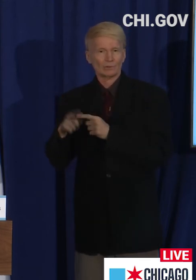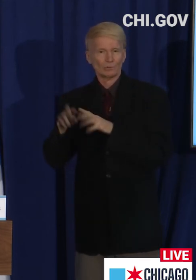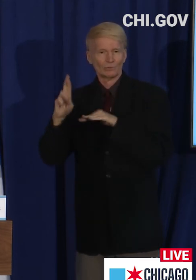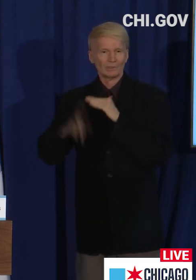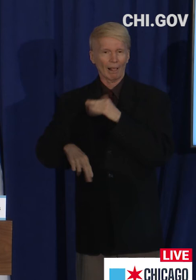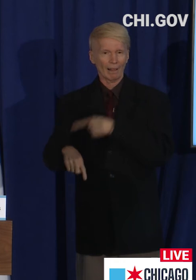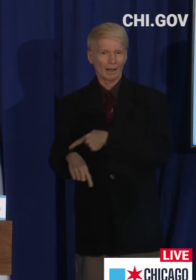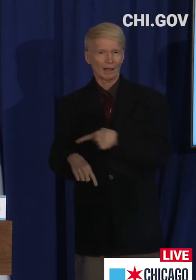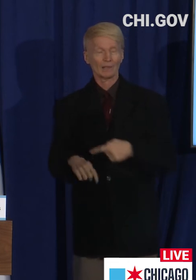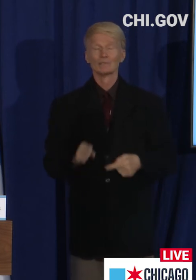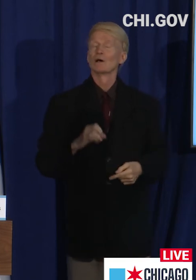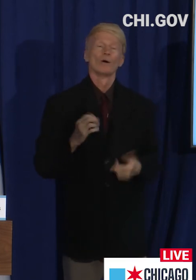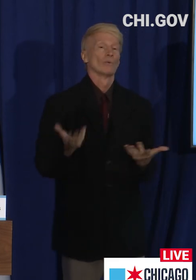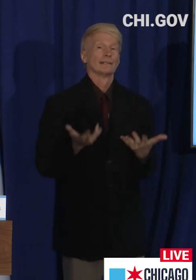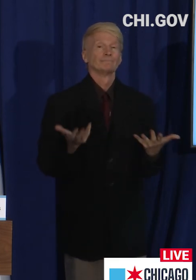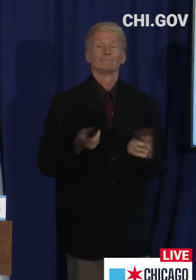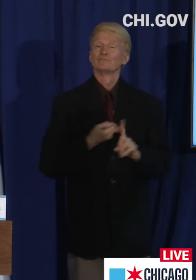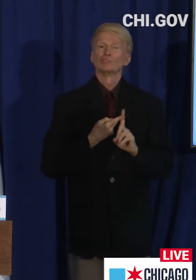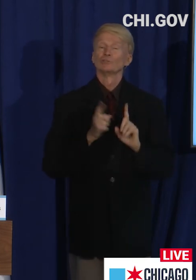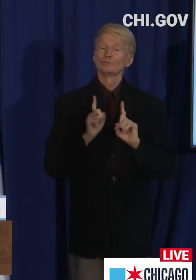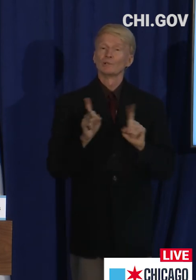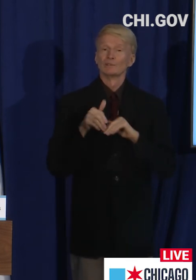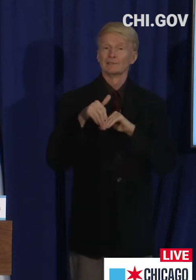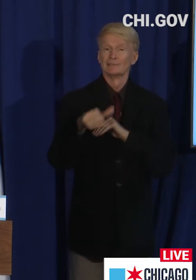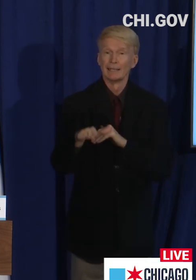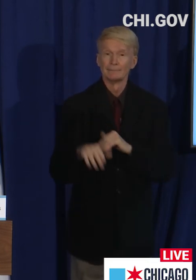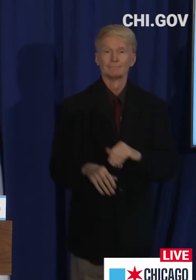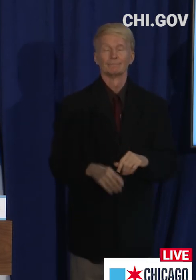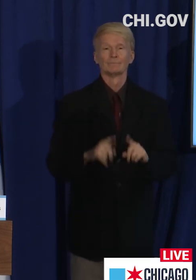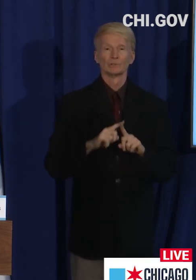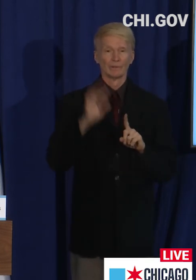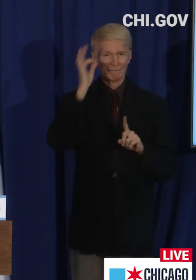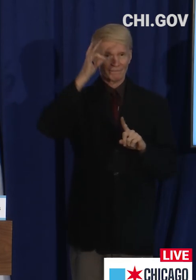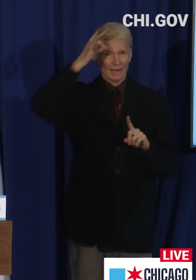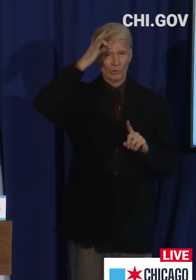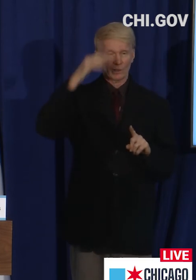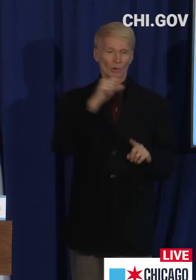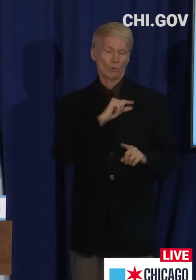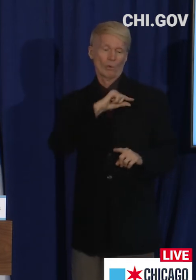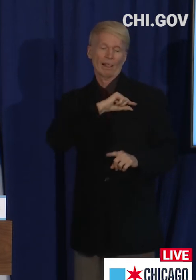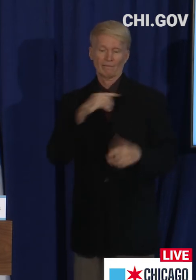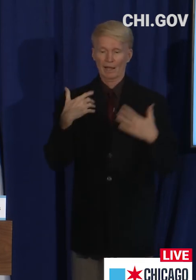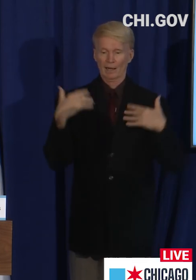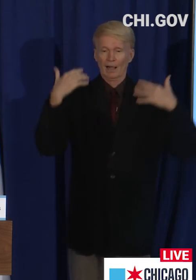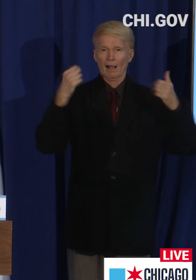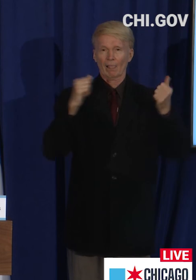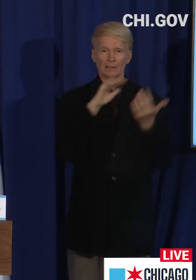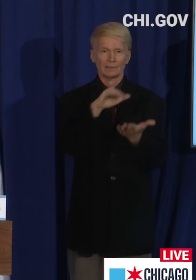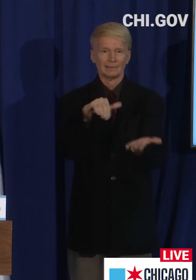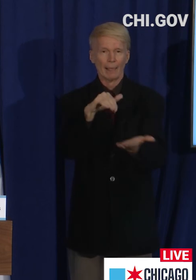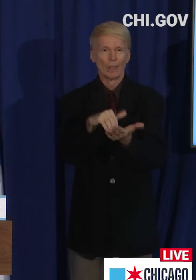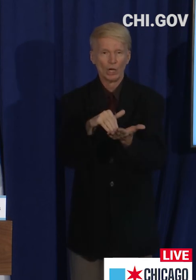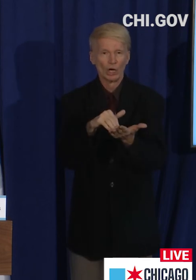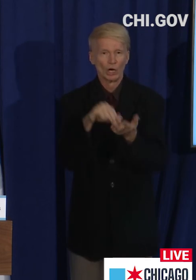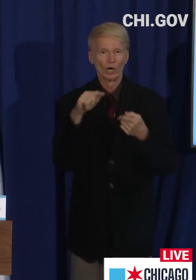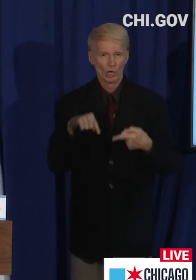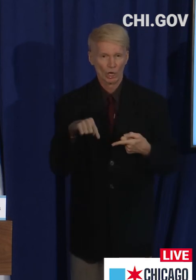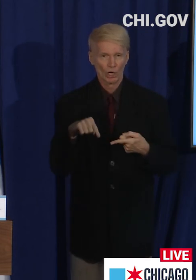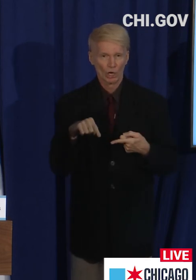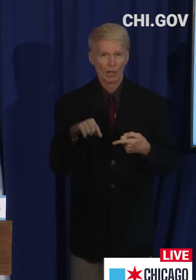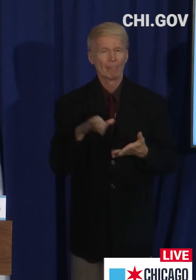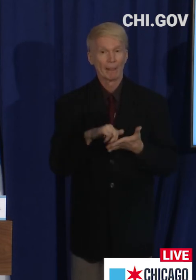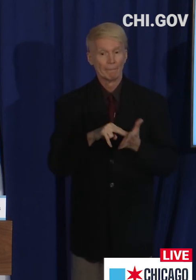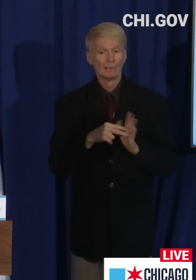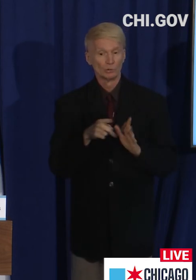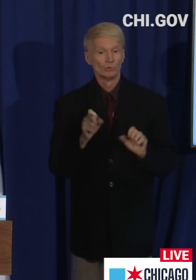those? The first place they are going is our federally qualified health centers. Those are the settings, again, that you can